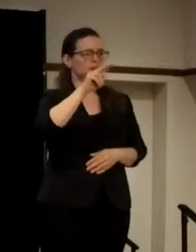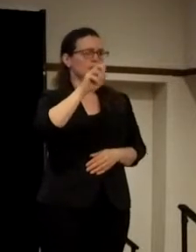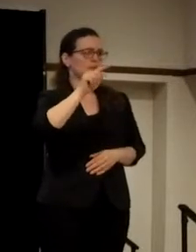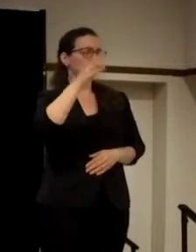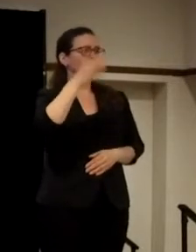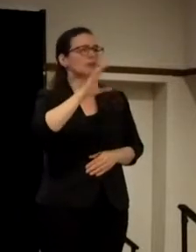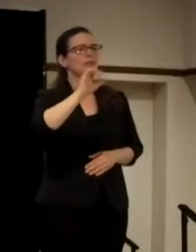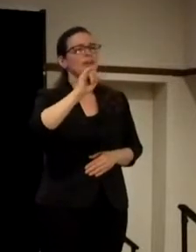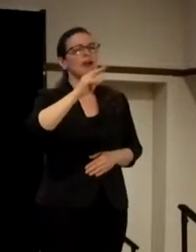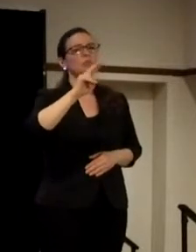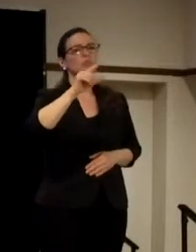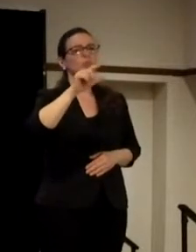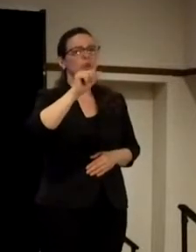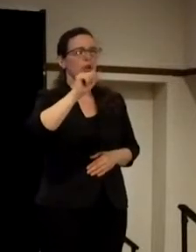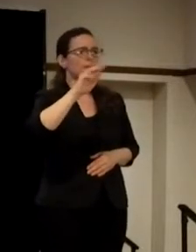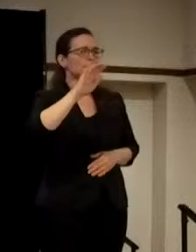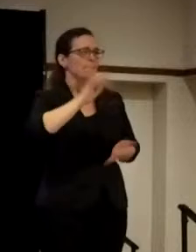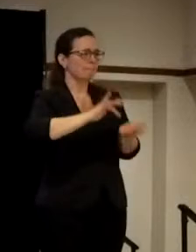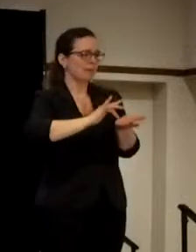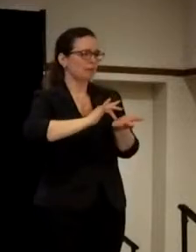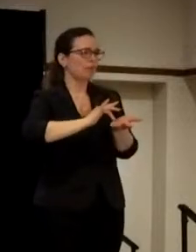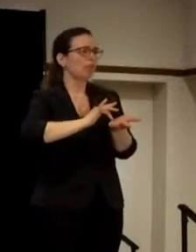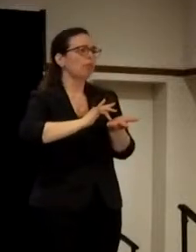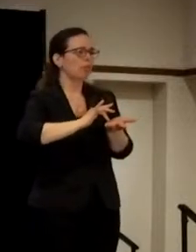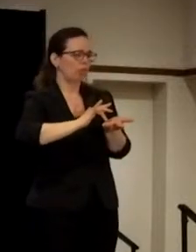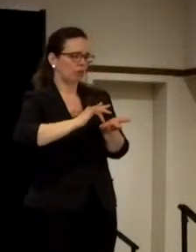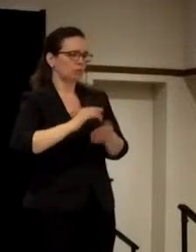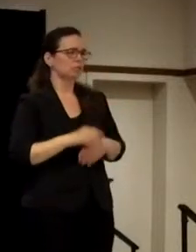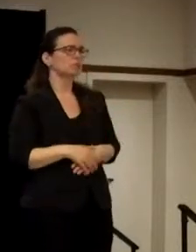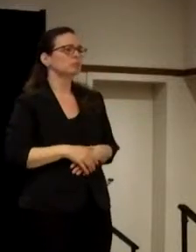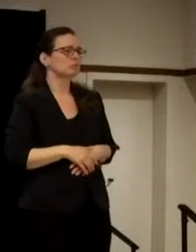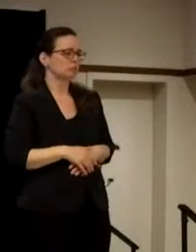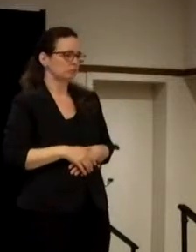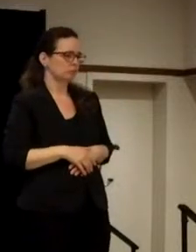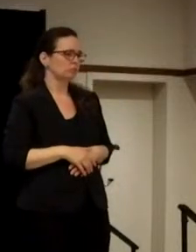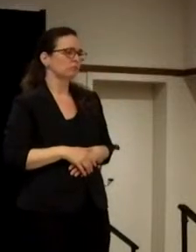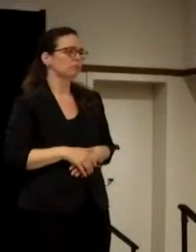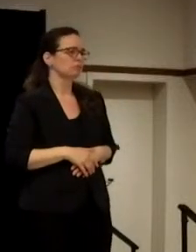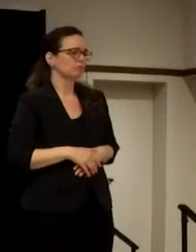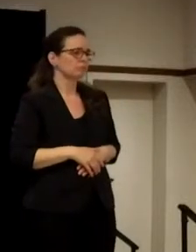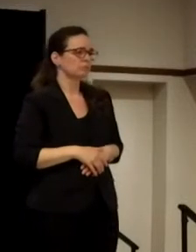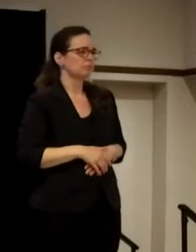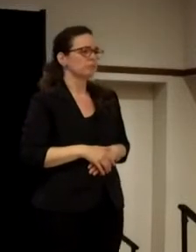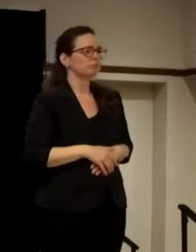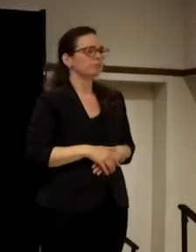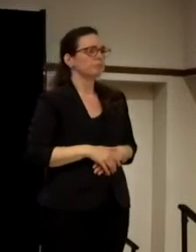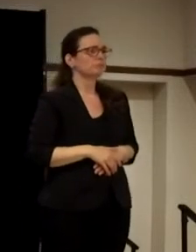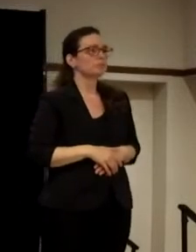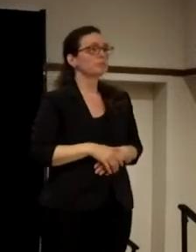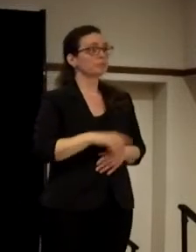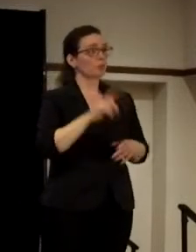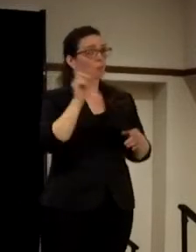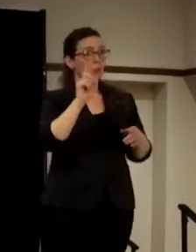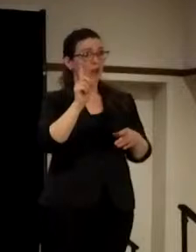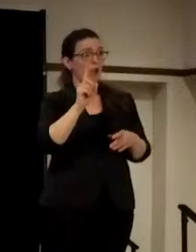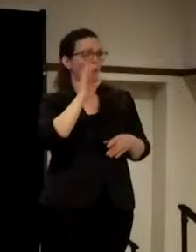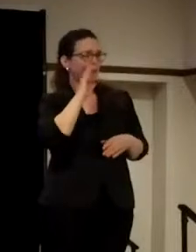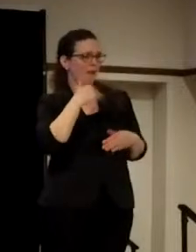Northeast Community Center and the Lafayette Community Center. Wednesday in Skaneateles at the school district